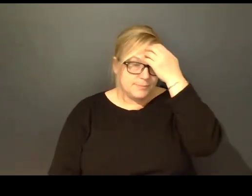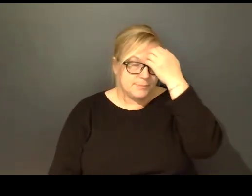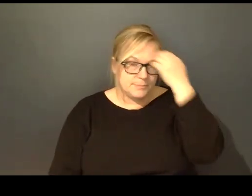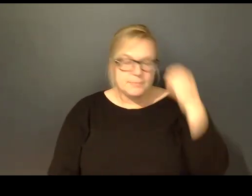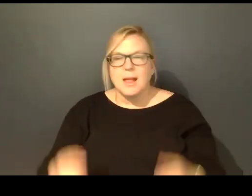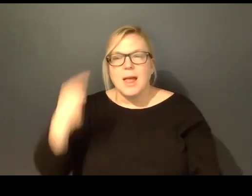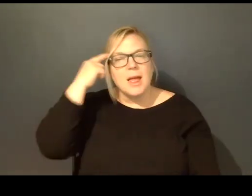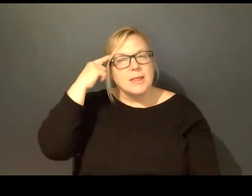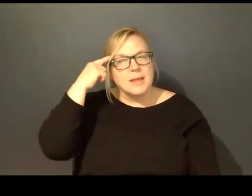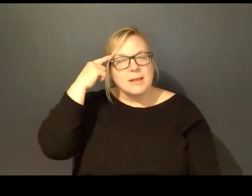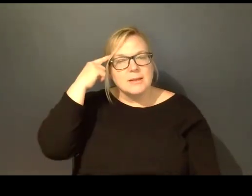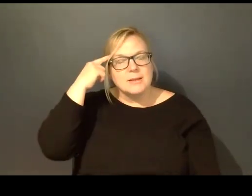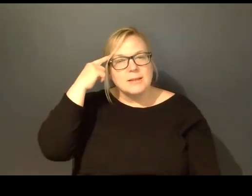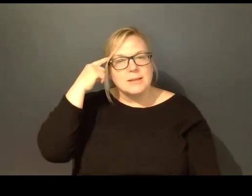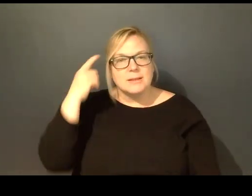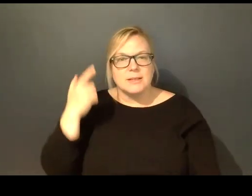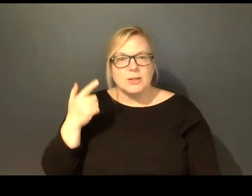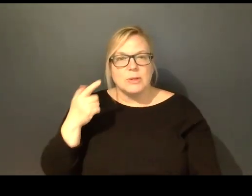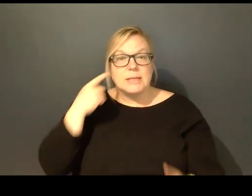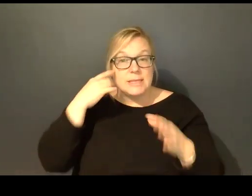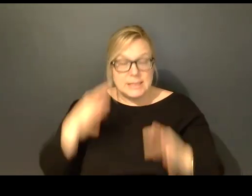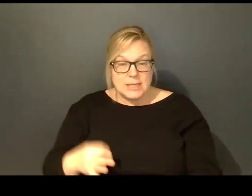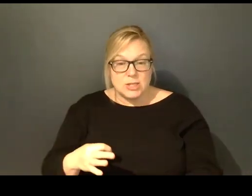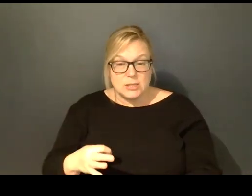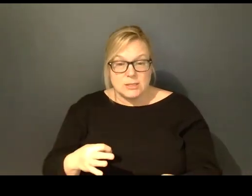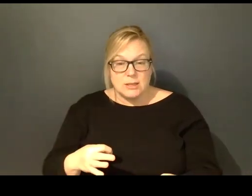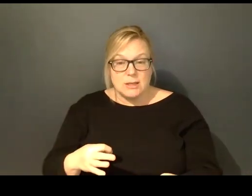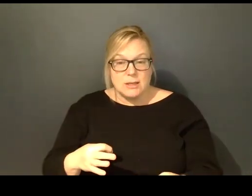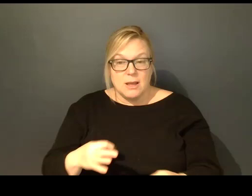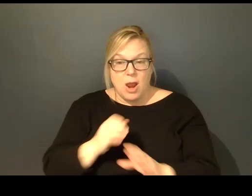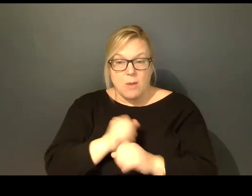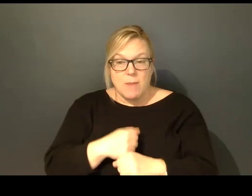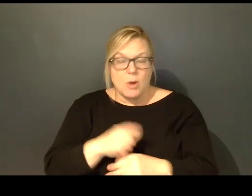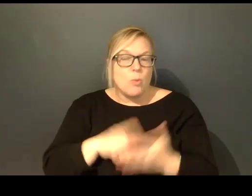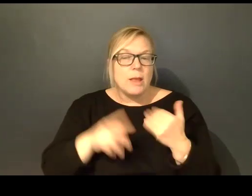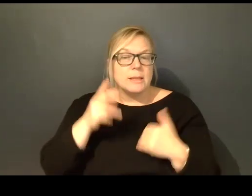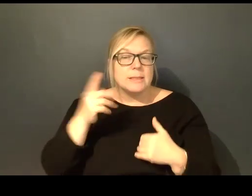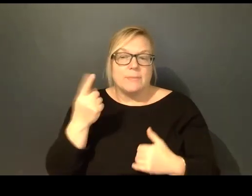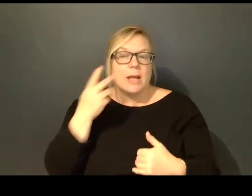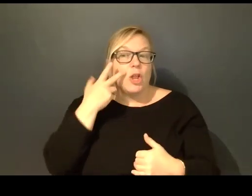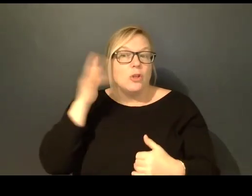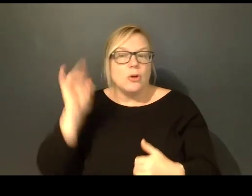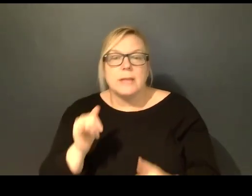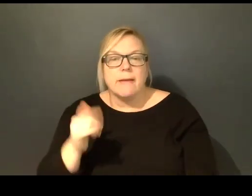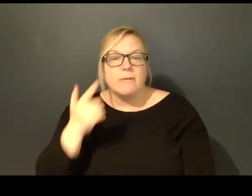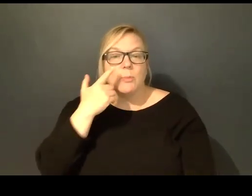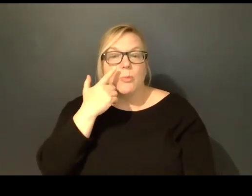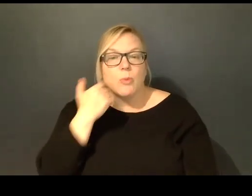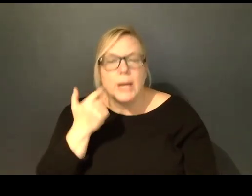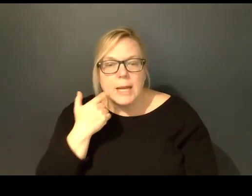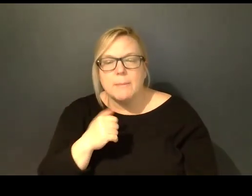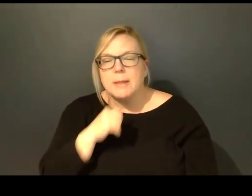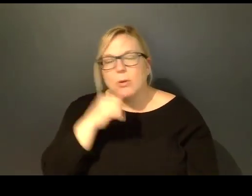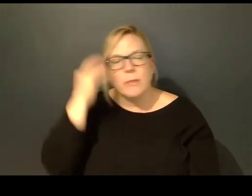think the decisions are being made based on aesthetics more than on being more utility to a different disability either. I think it's